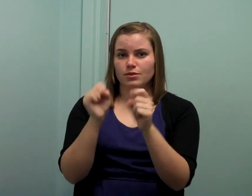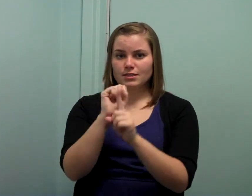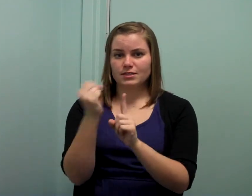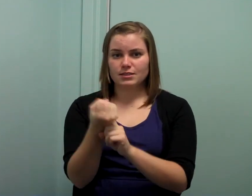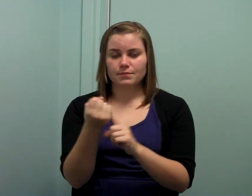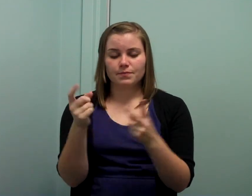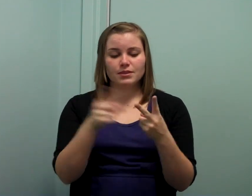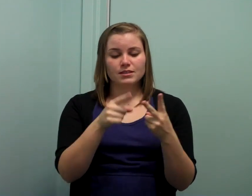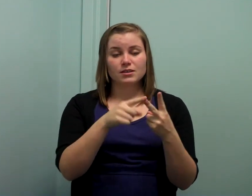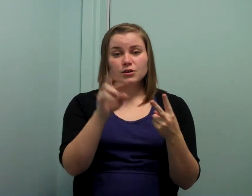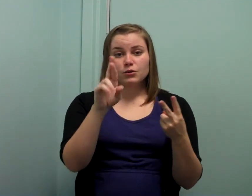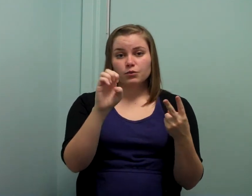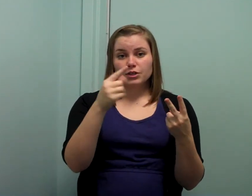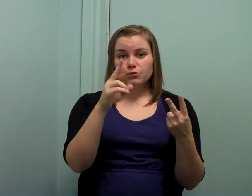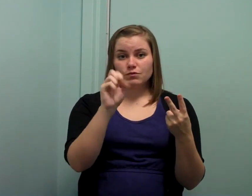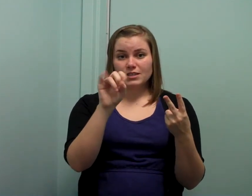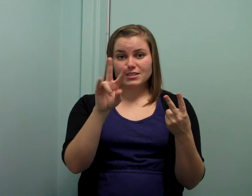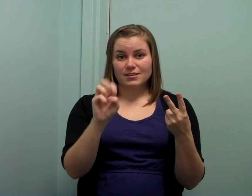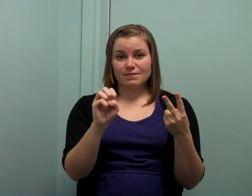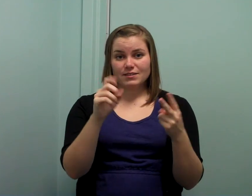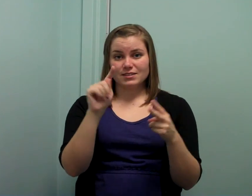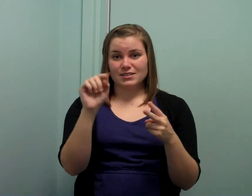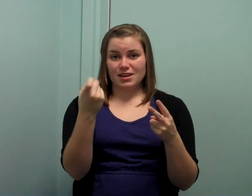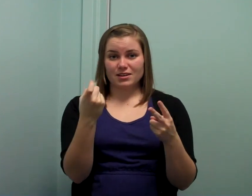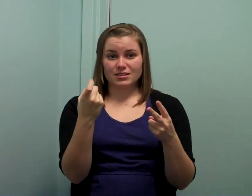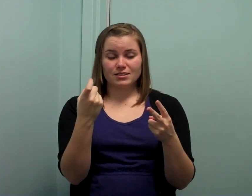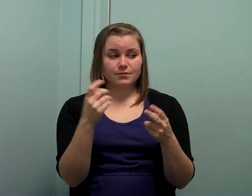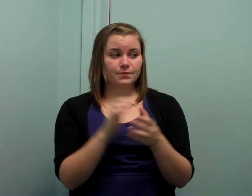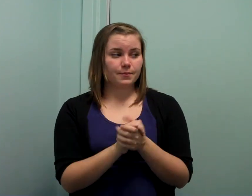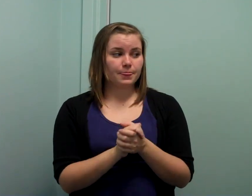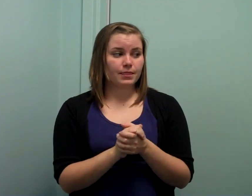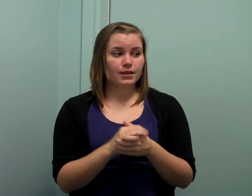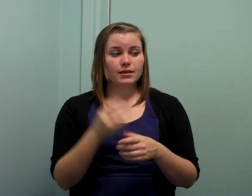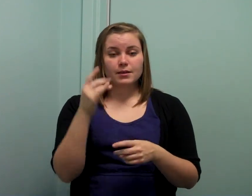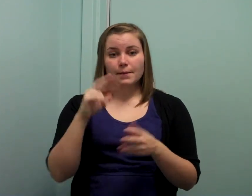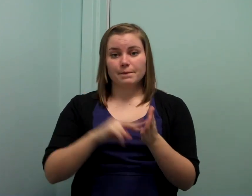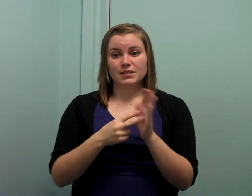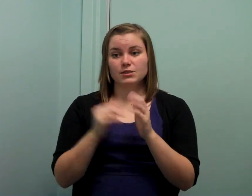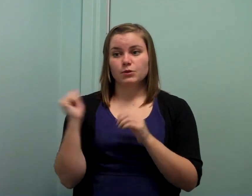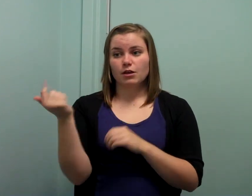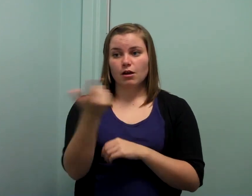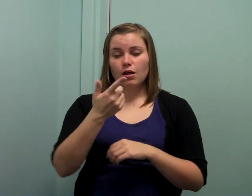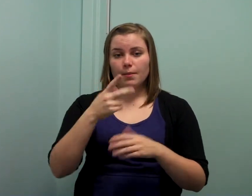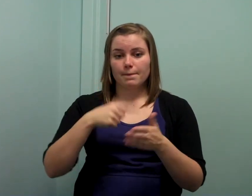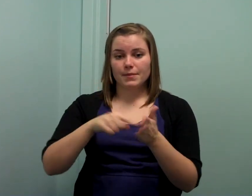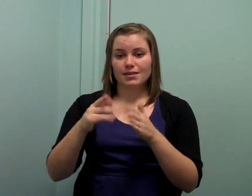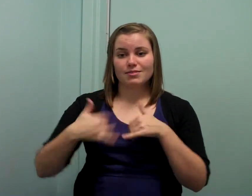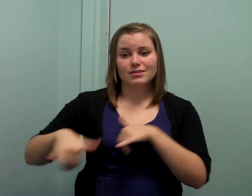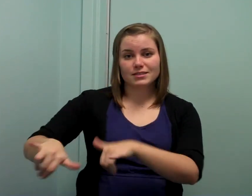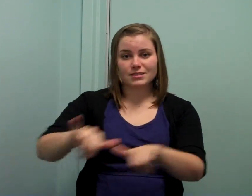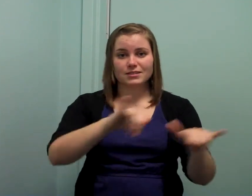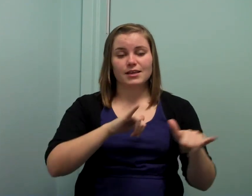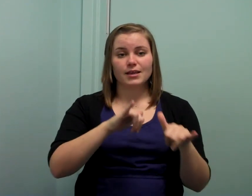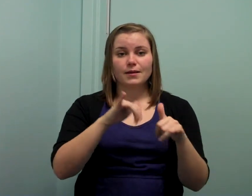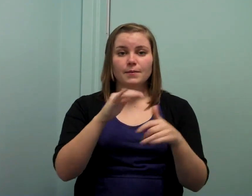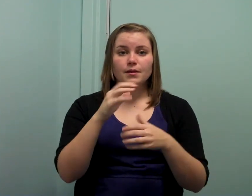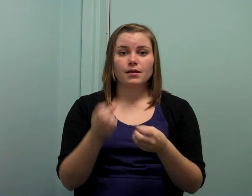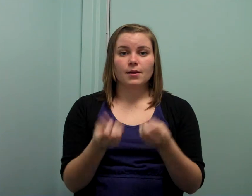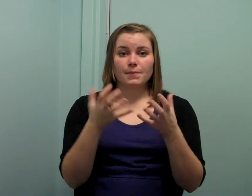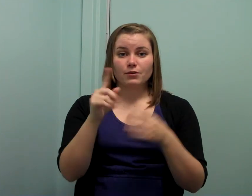on consumption. We all have to consume. If we all pay the same amount of tax on consumption, it's regarded as a regressive tax